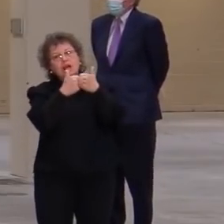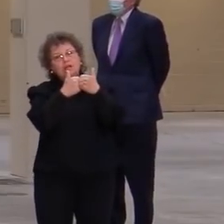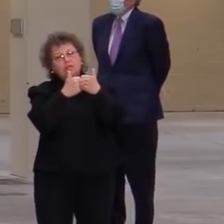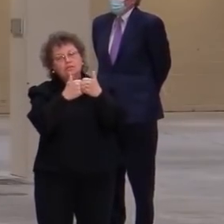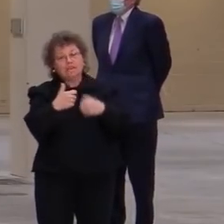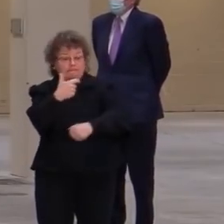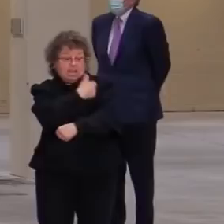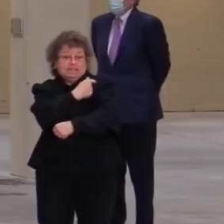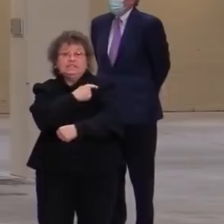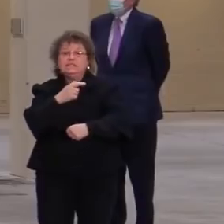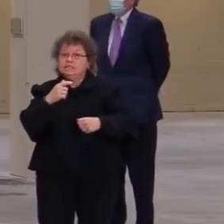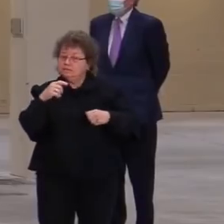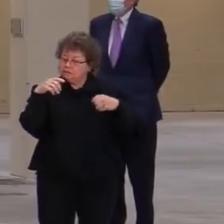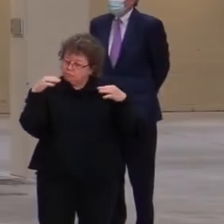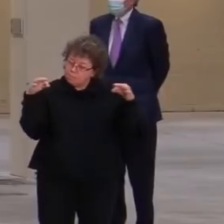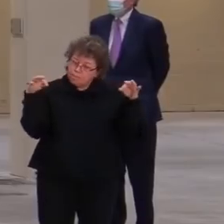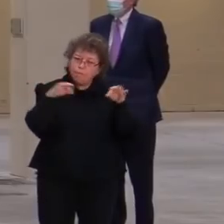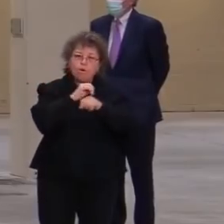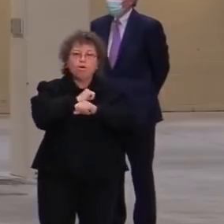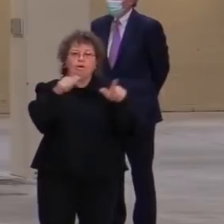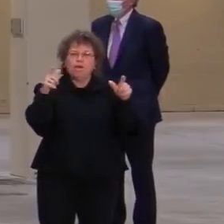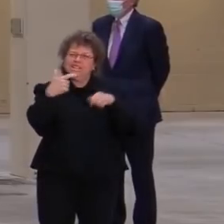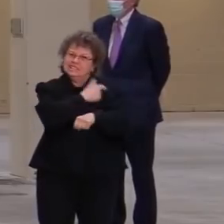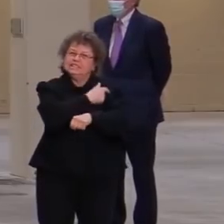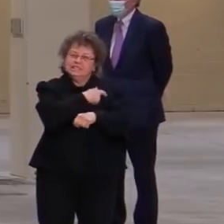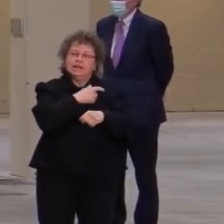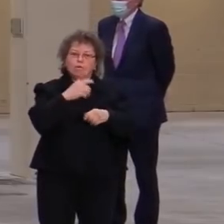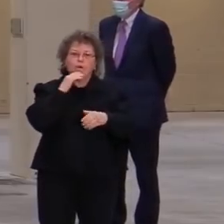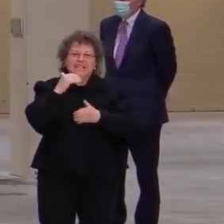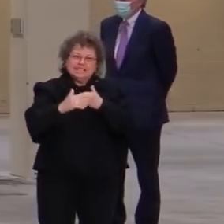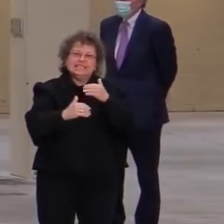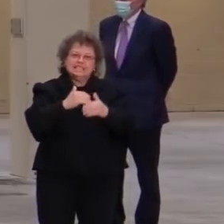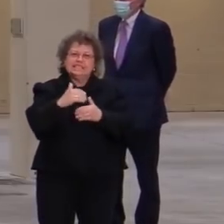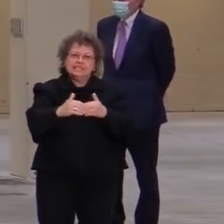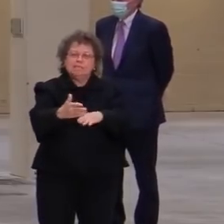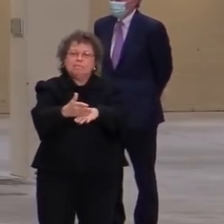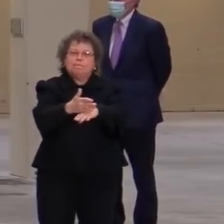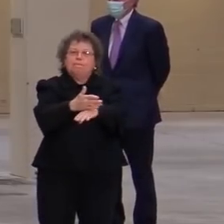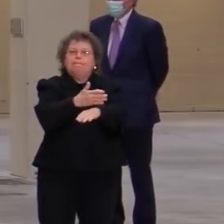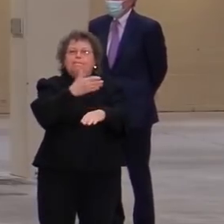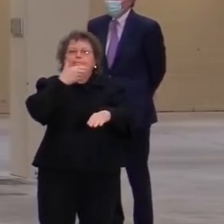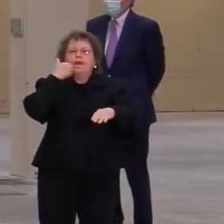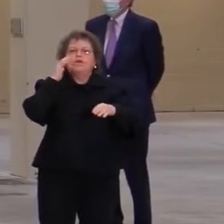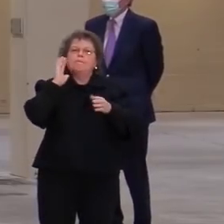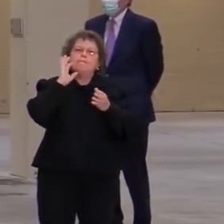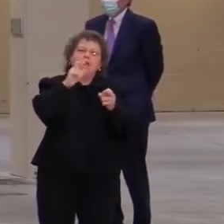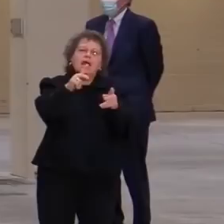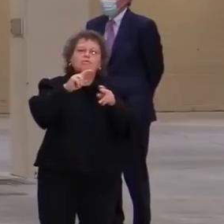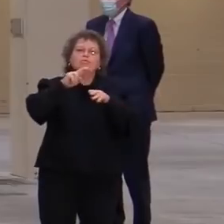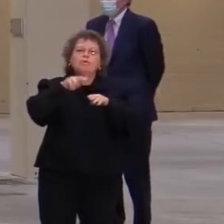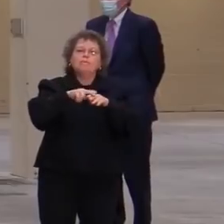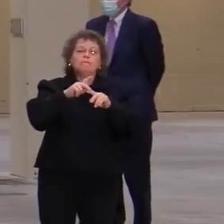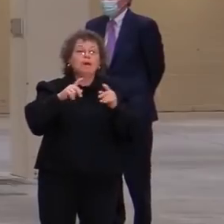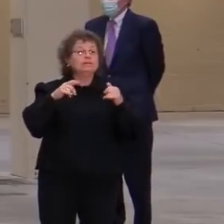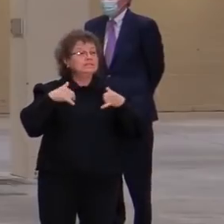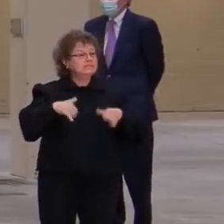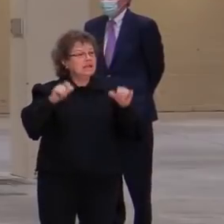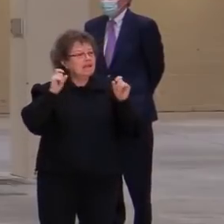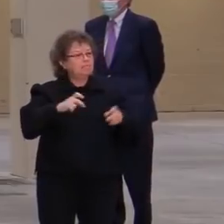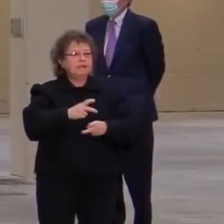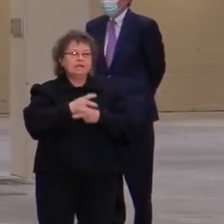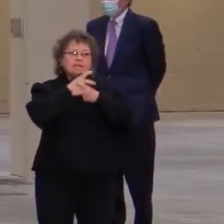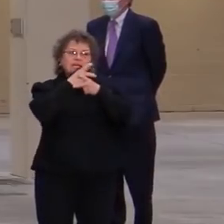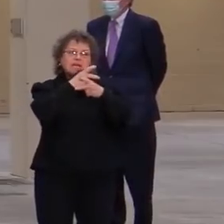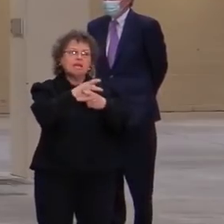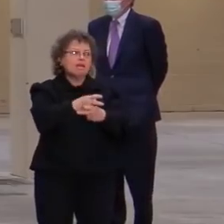normal, and we're very much on the way there. But in the meantime, everybody has to remain vigilant against the virus.